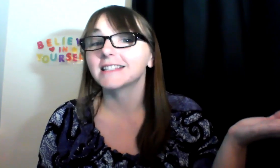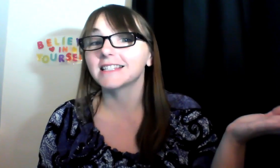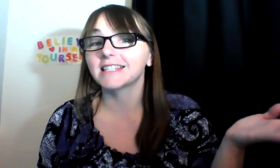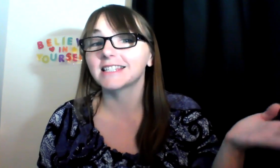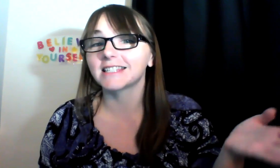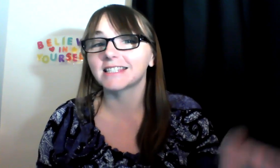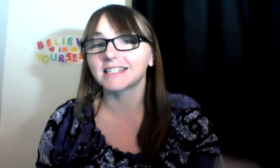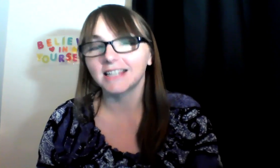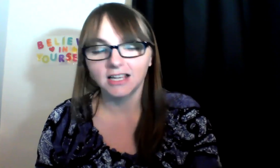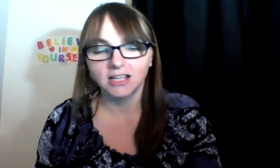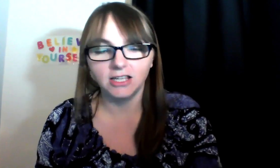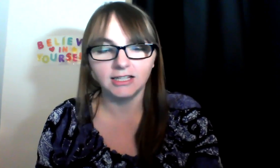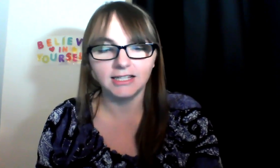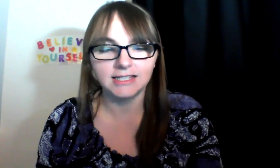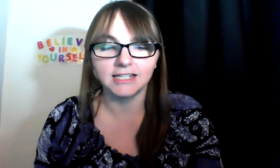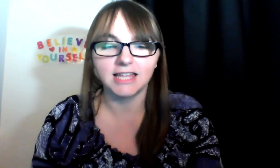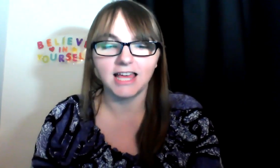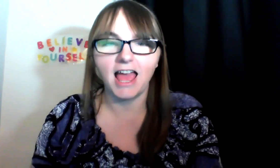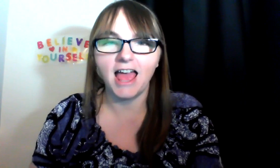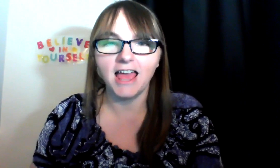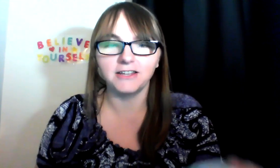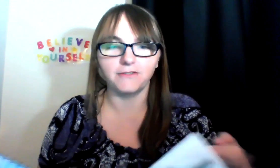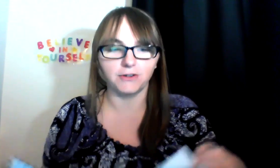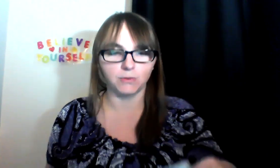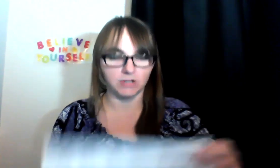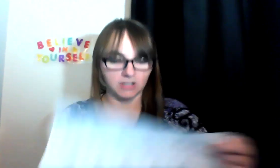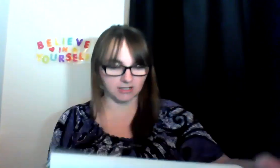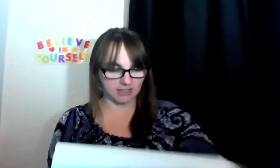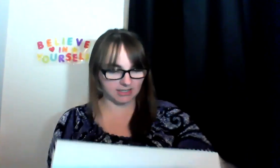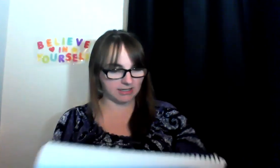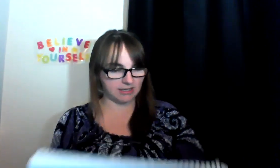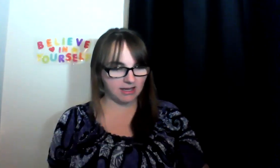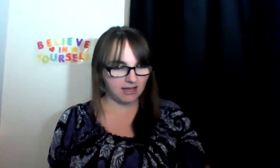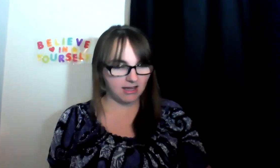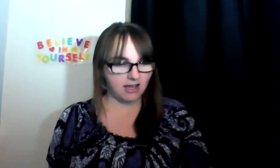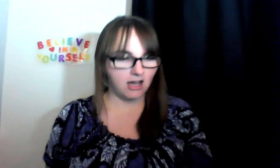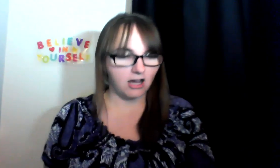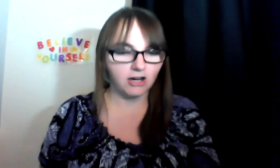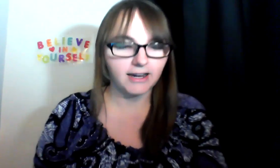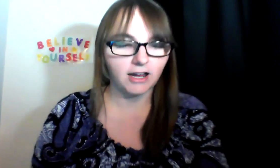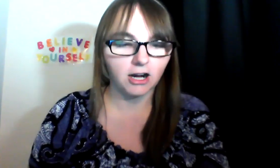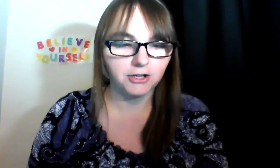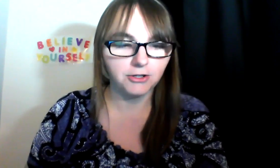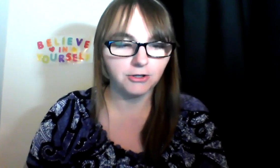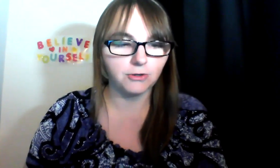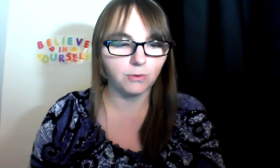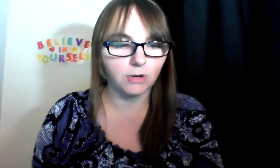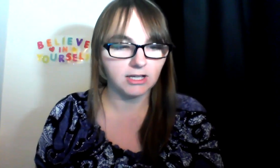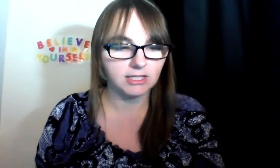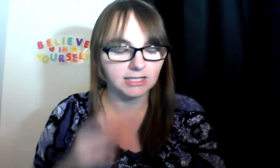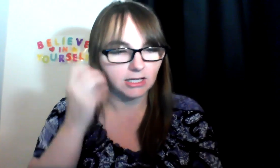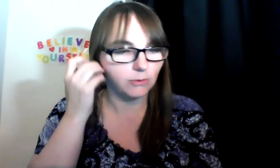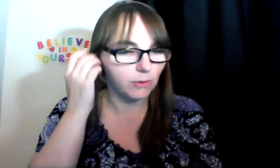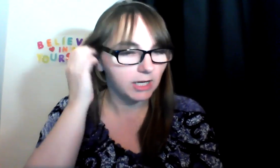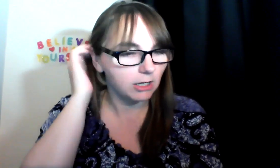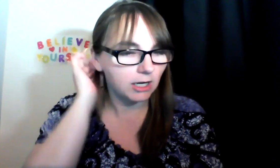Zzz. Good listening to the end of those words. All right. Our new skill we're working on